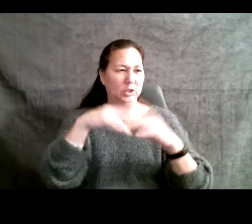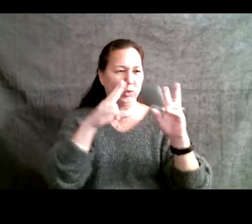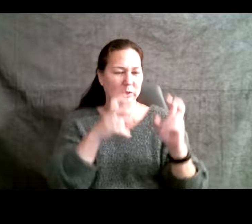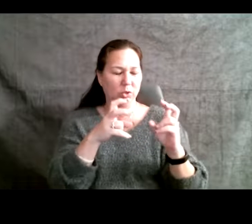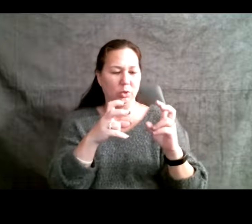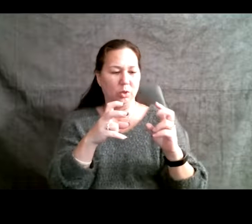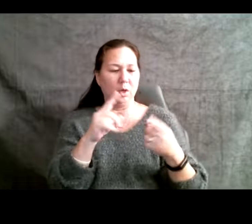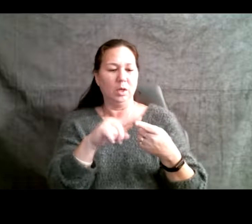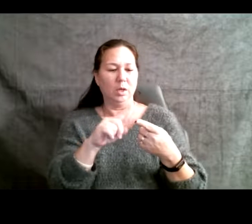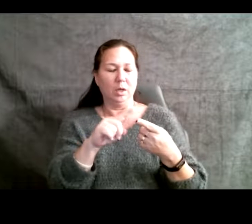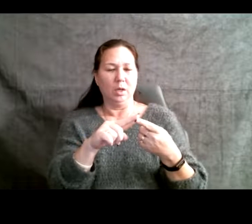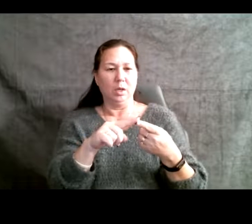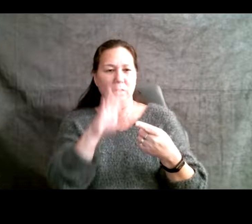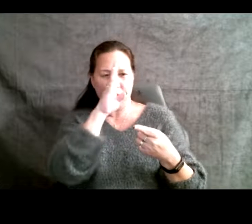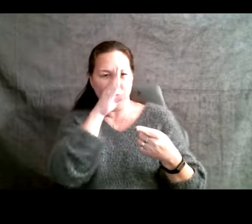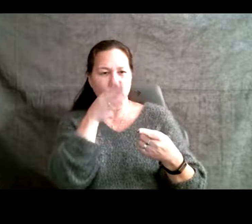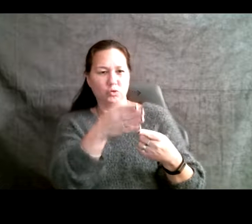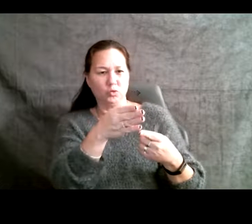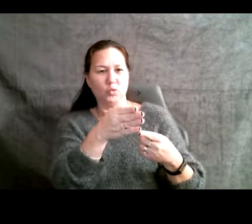the straightforward definition,